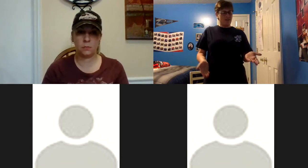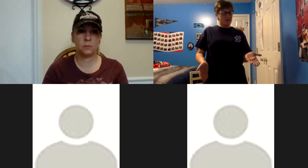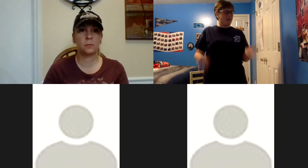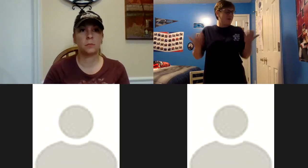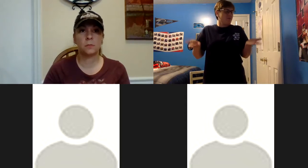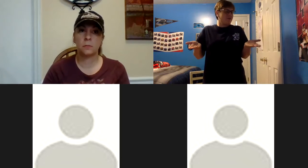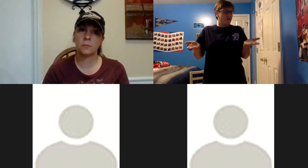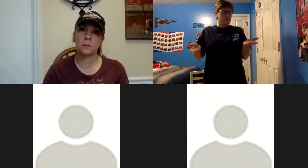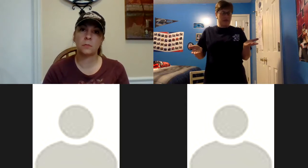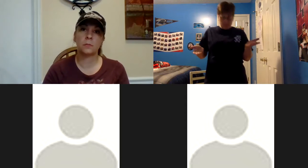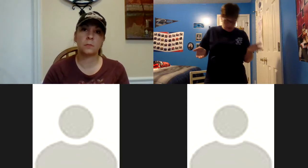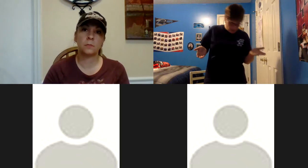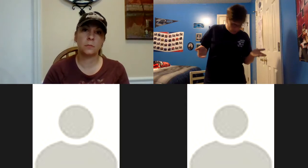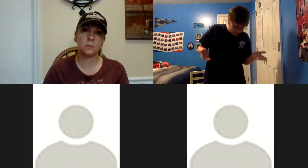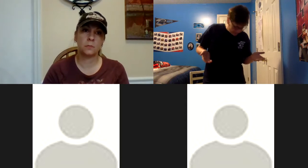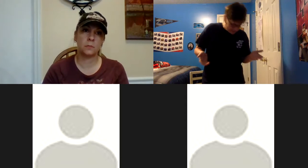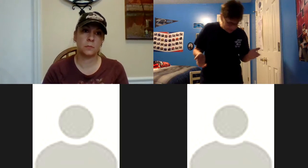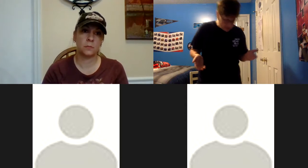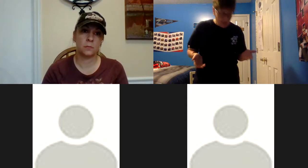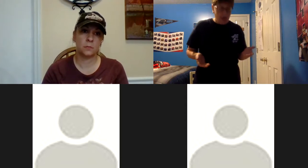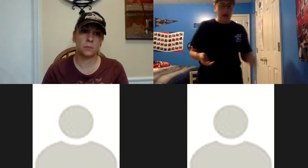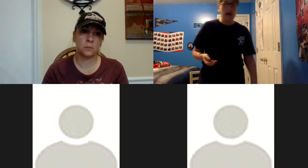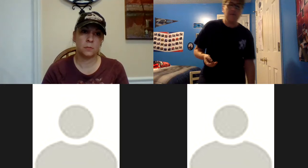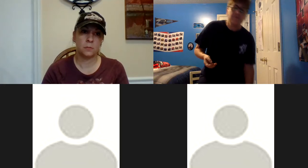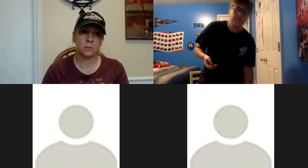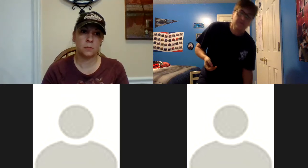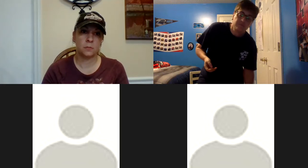we talked about, and maybe we've talked about doctor and we just didn't,